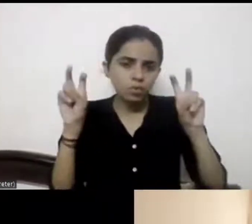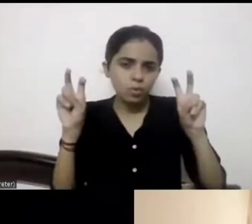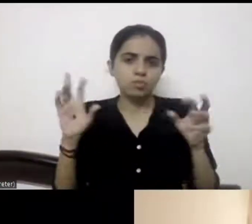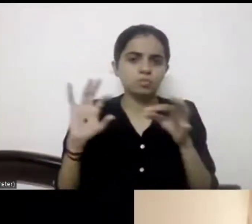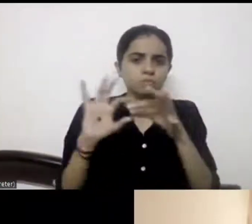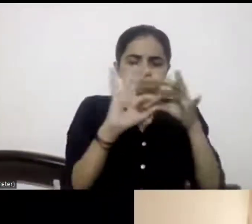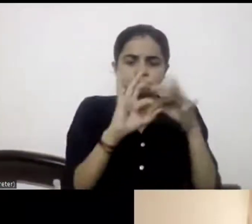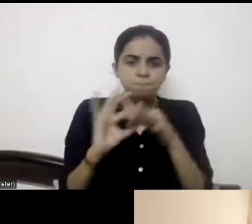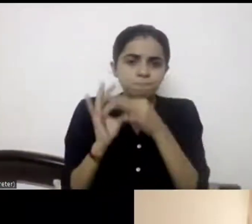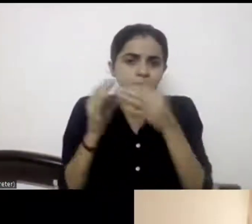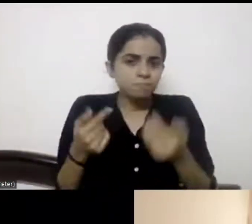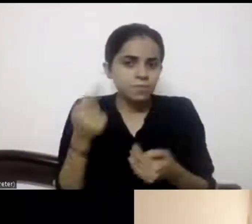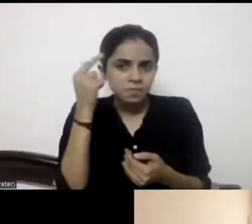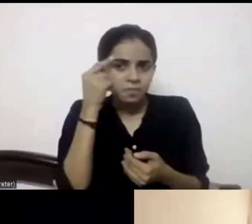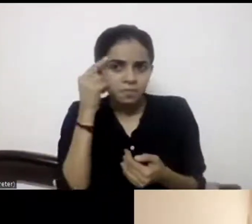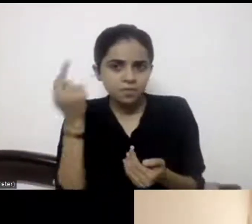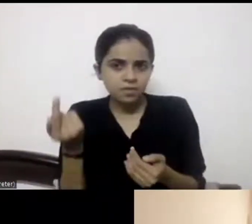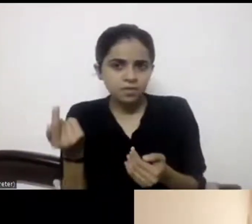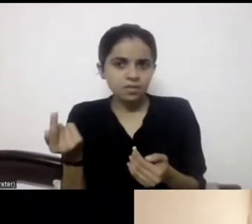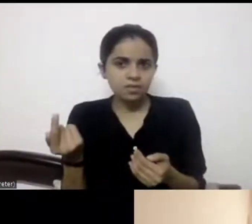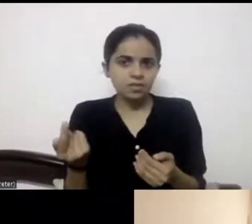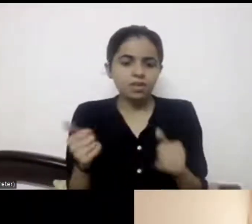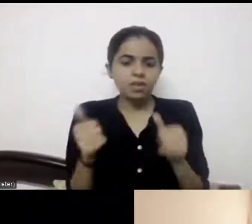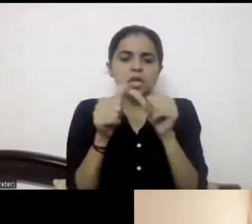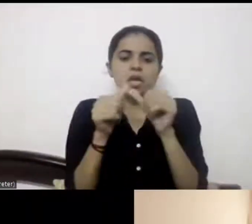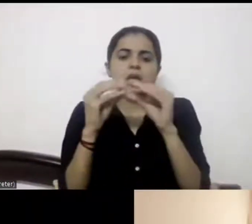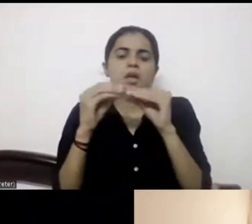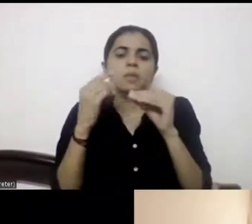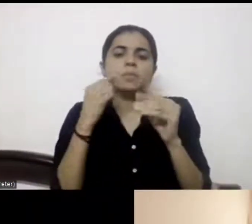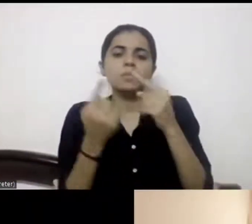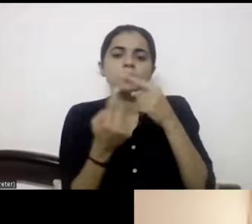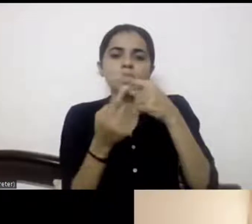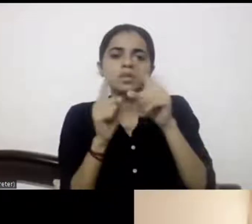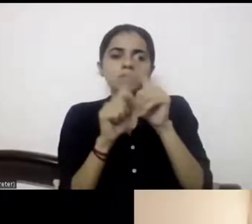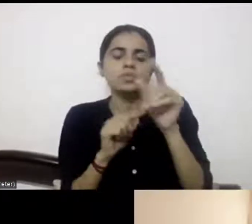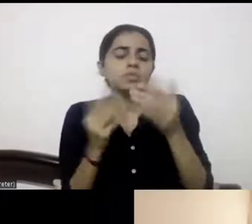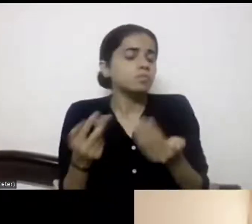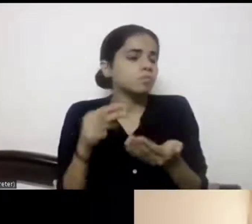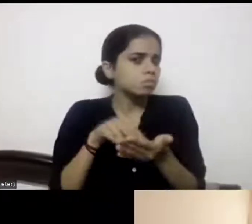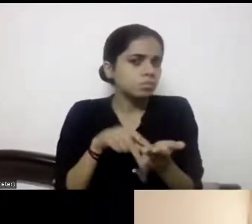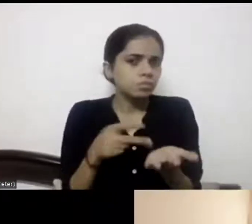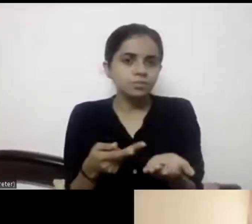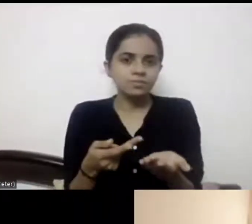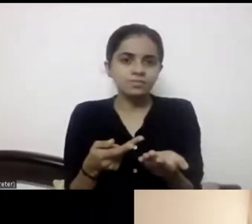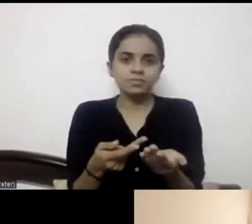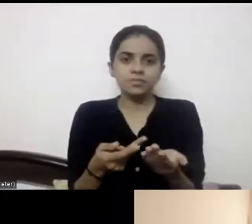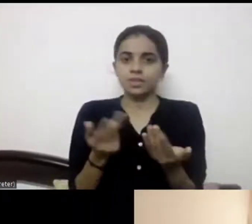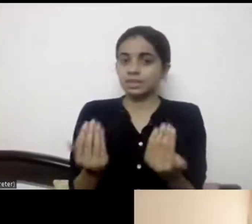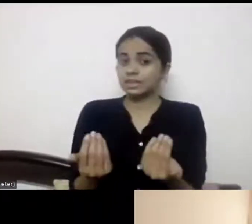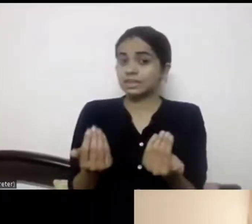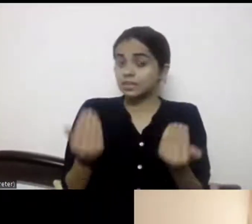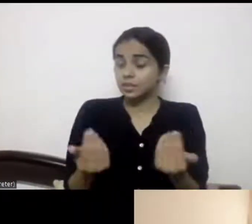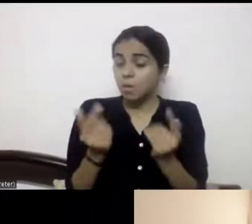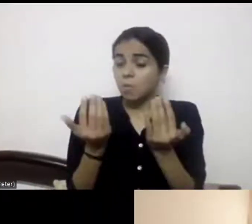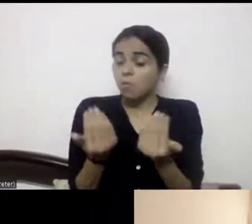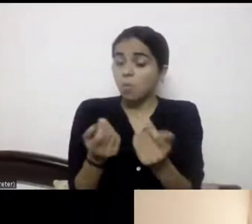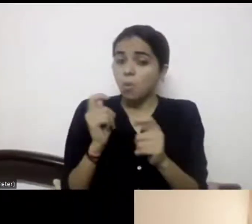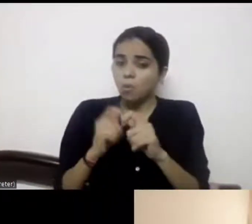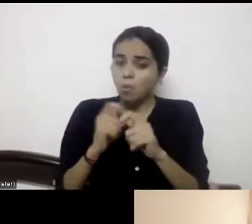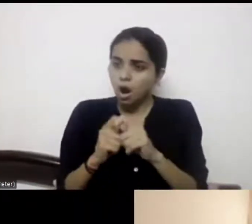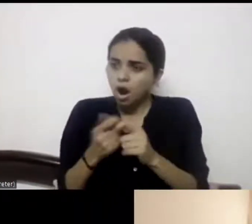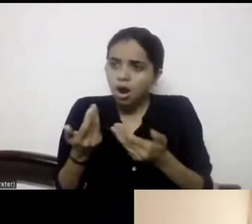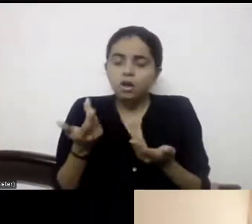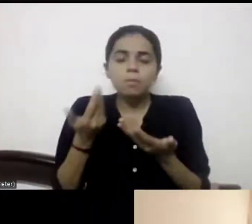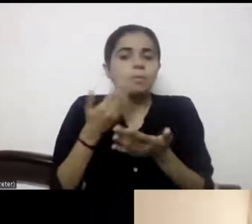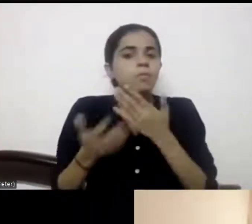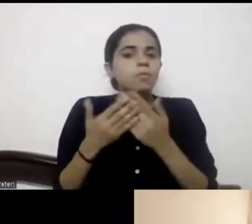In my opinion, I think the ableist cultures sets some of the standards or the kind of competitiveness, and so that